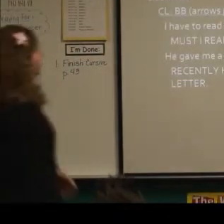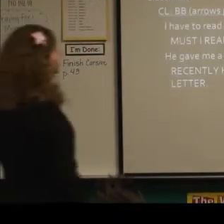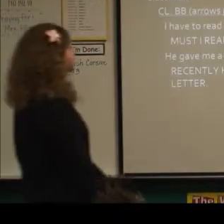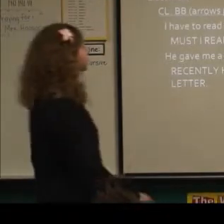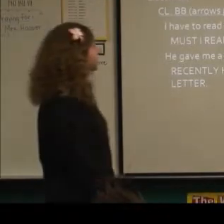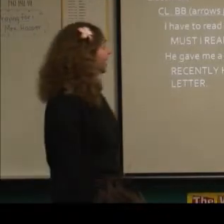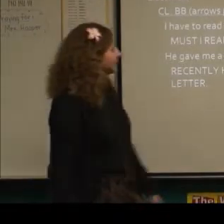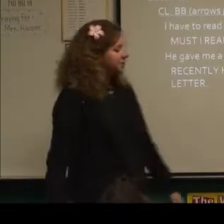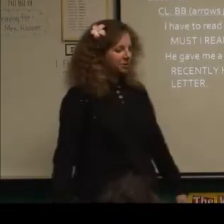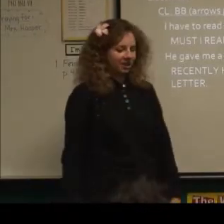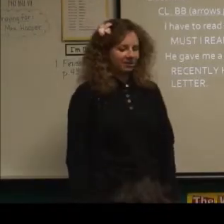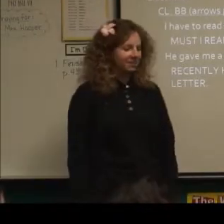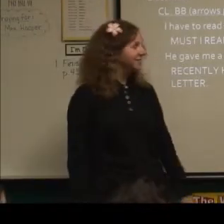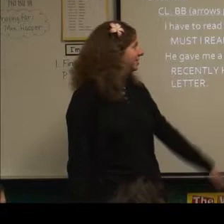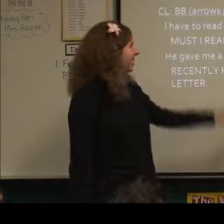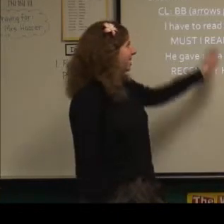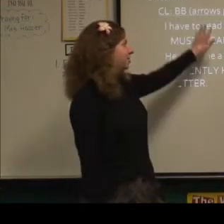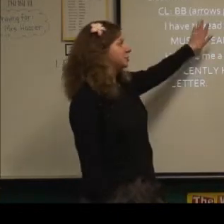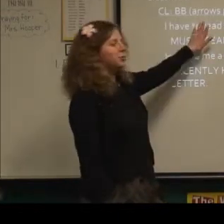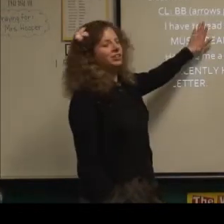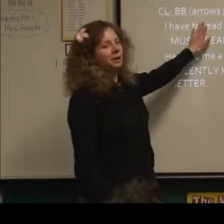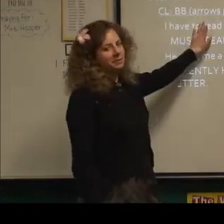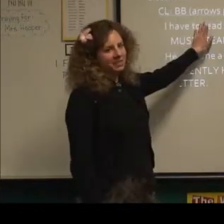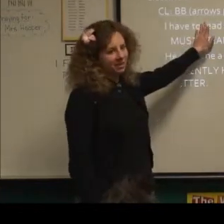Okay, then the last one, arrows pointing up and down